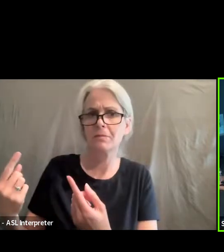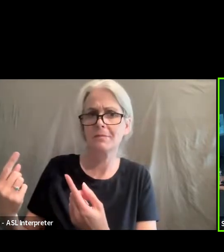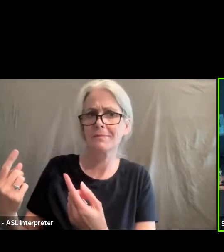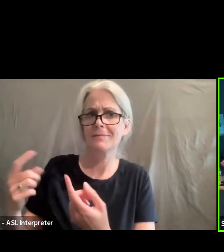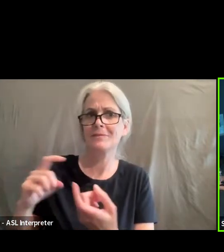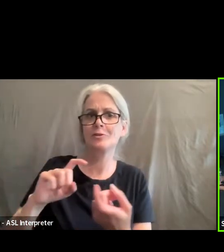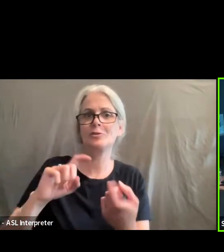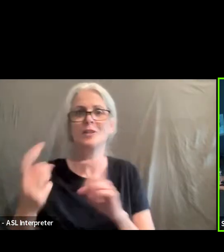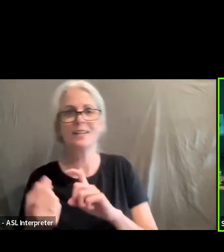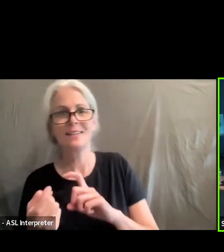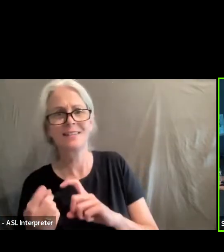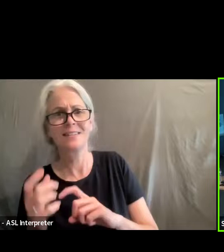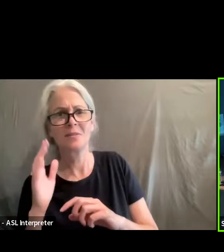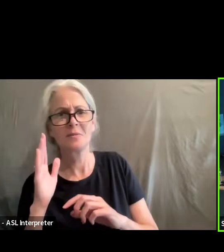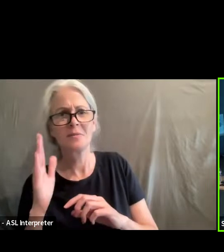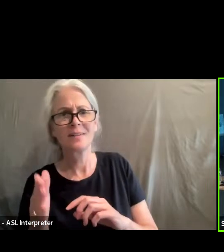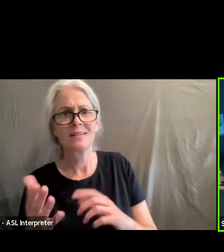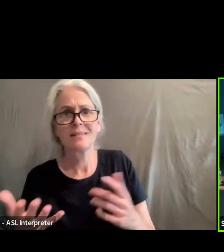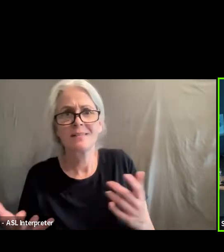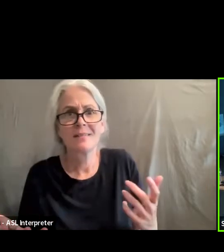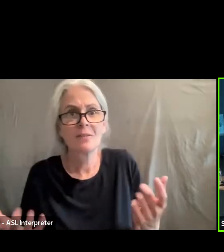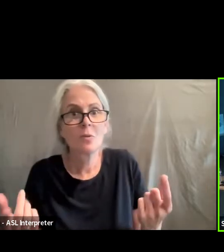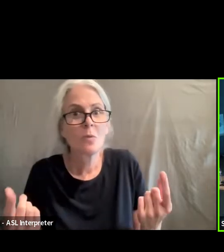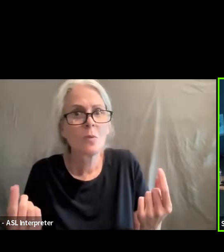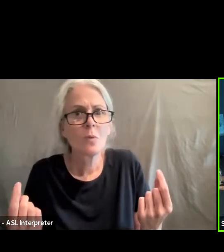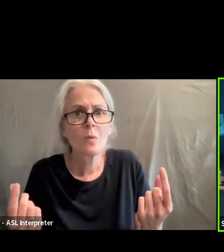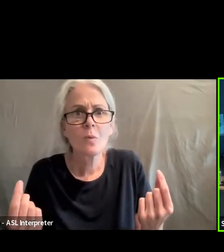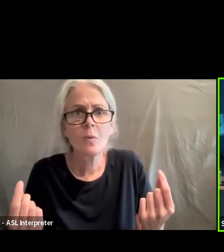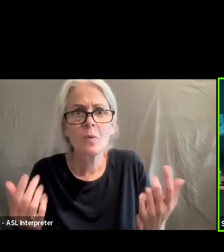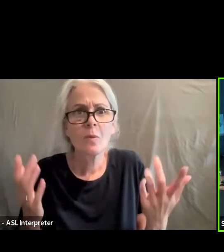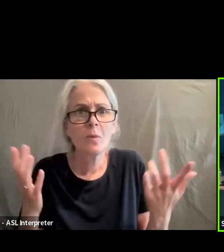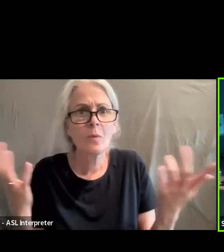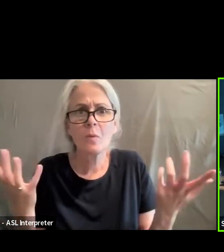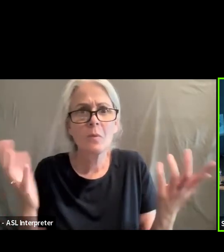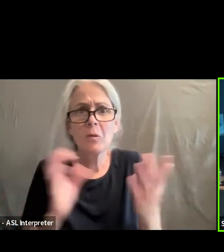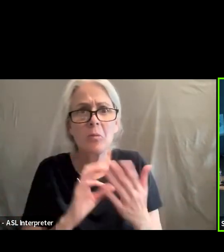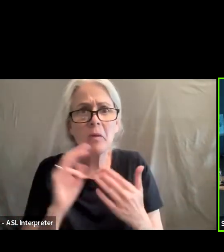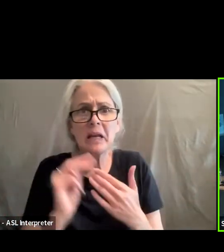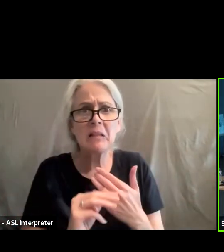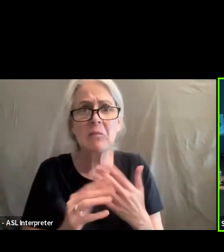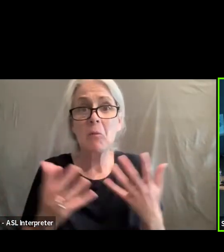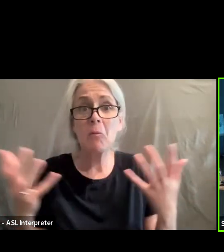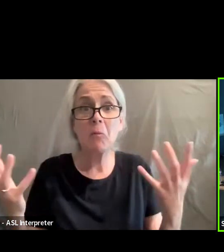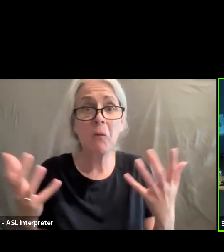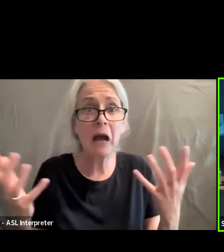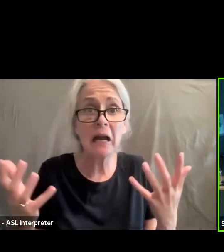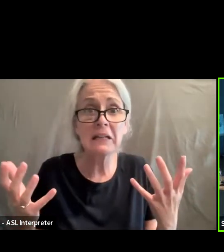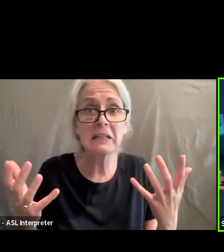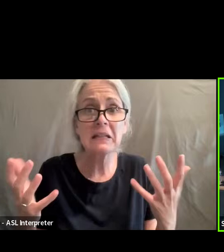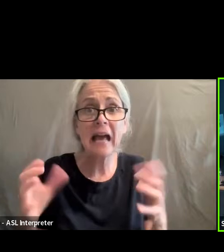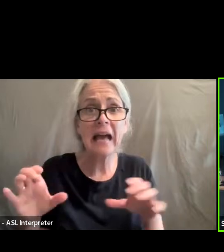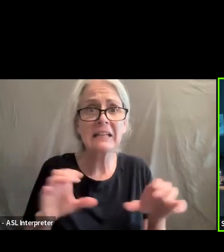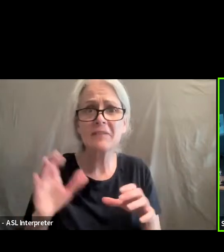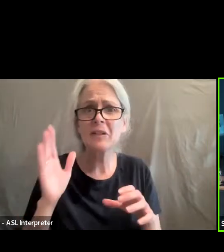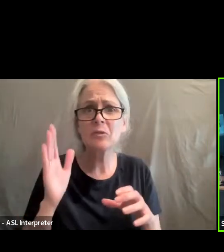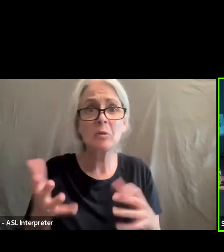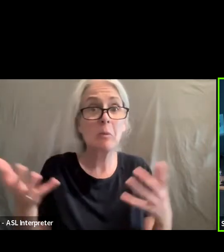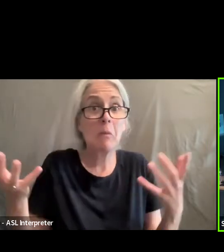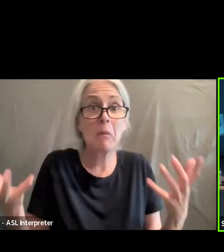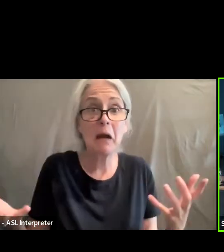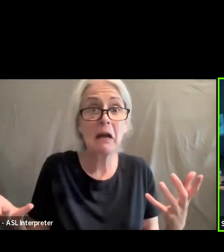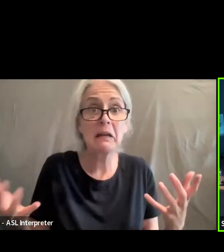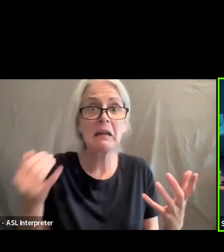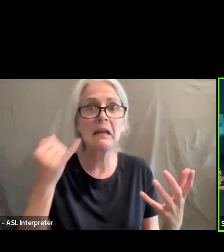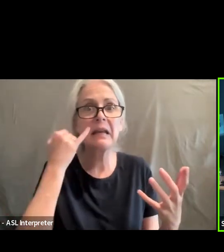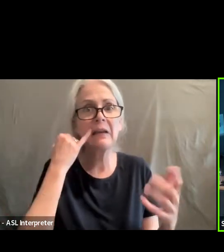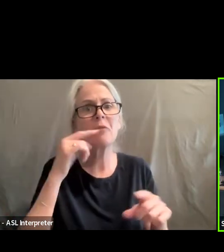something else. And so, yeah, like, what is the core curriculum? What is the core set of activities? And again, I think if we lean heavy